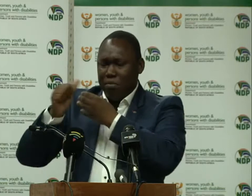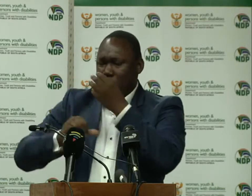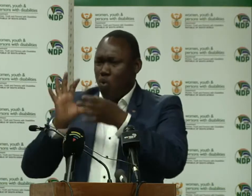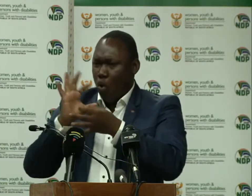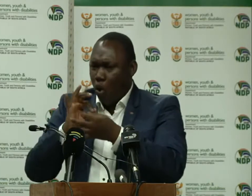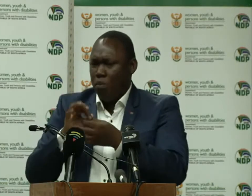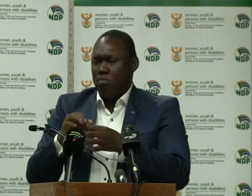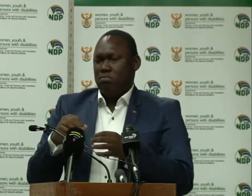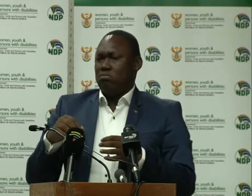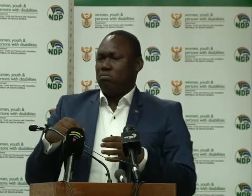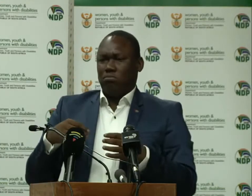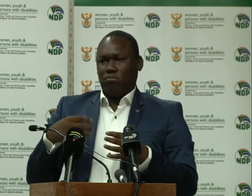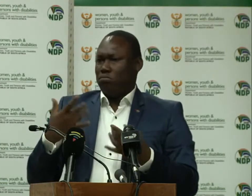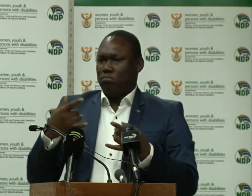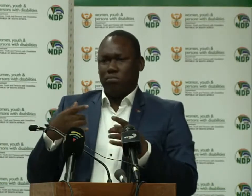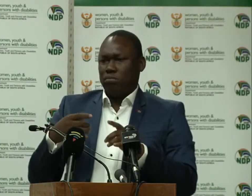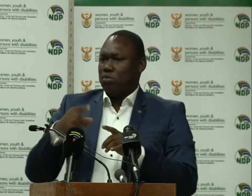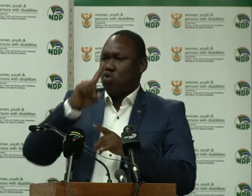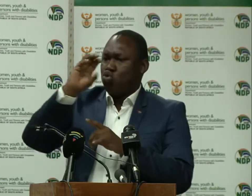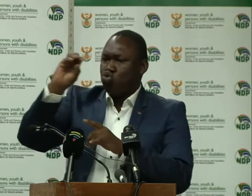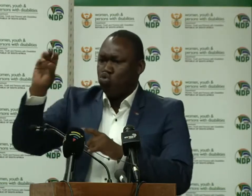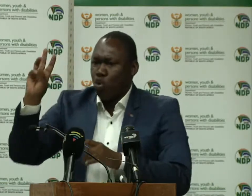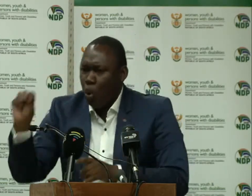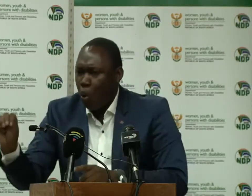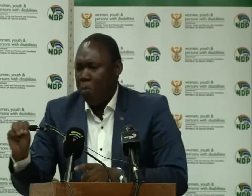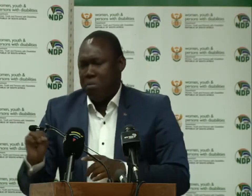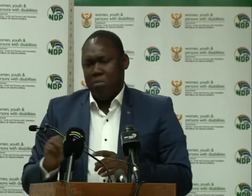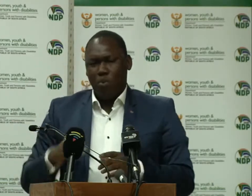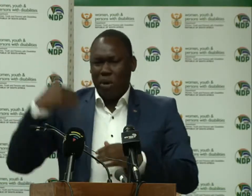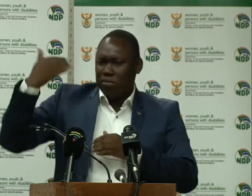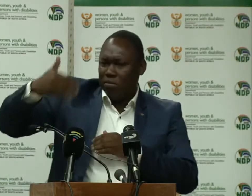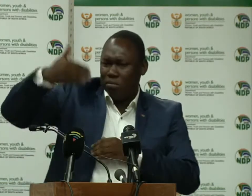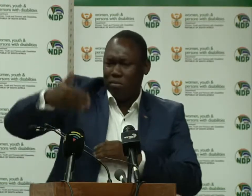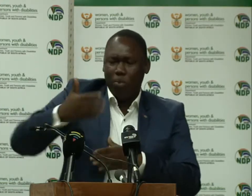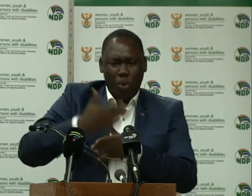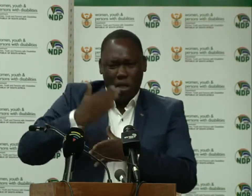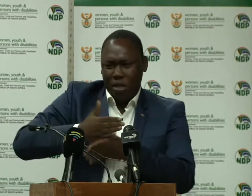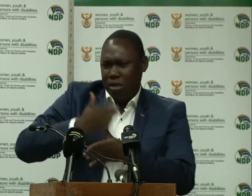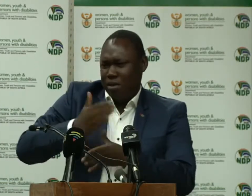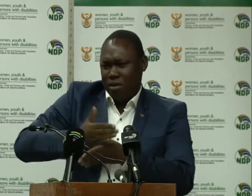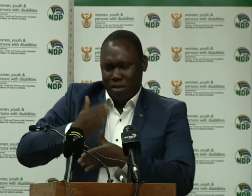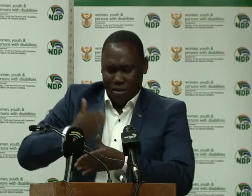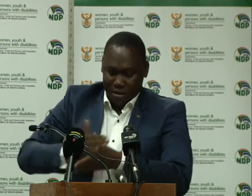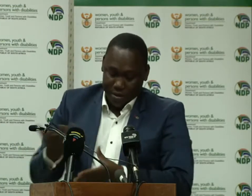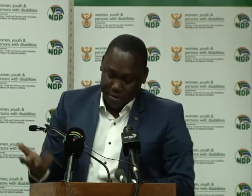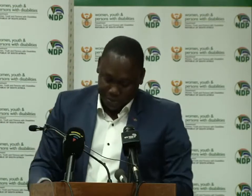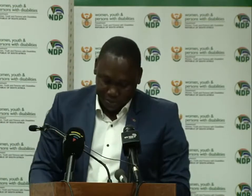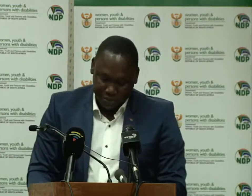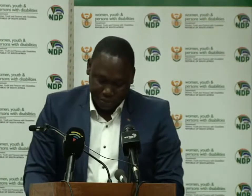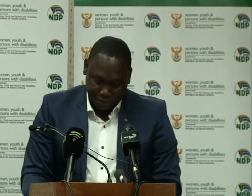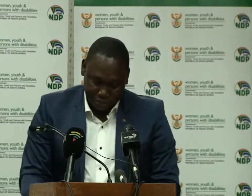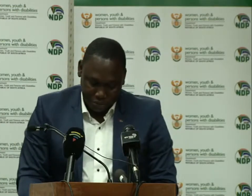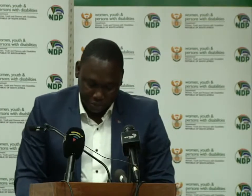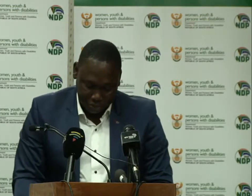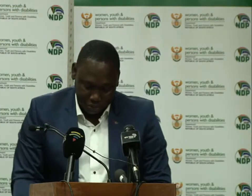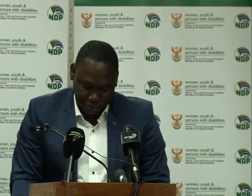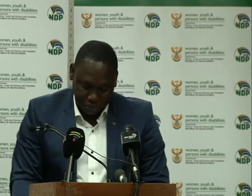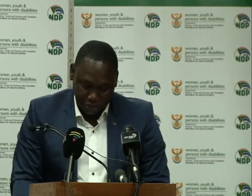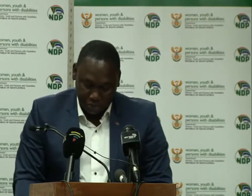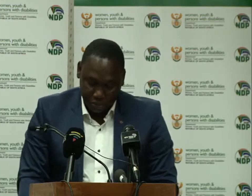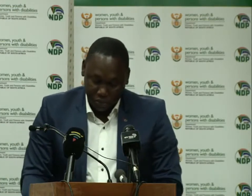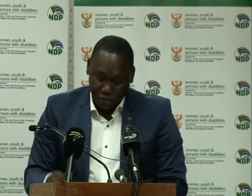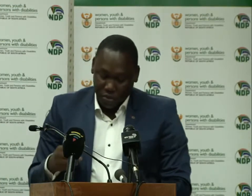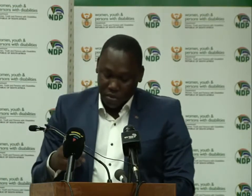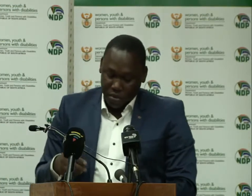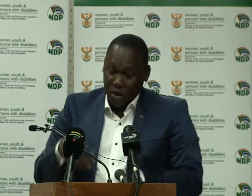that bill or the rights that we're working on become into bills, and so we've been lobbying a lot. So we've been working quite